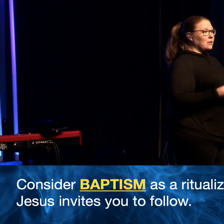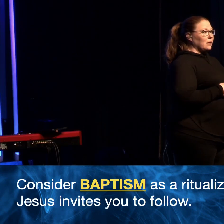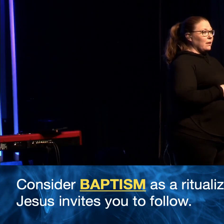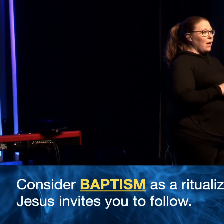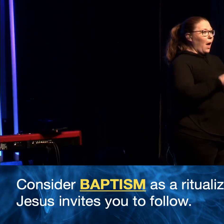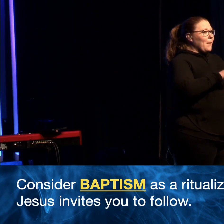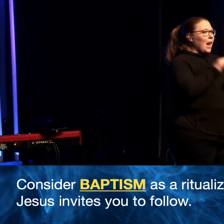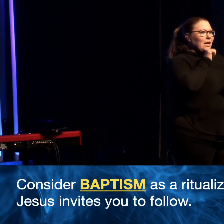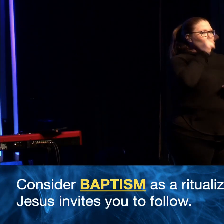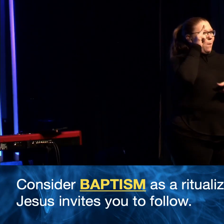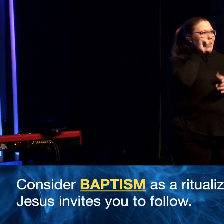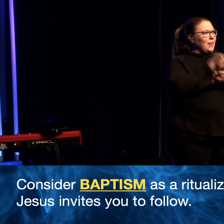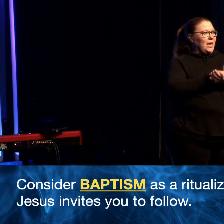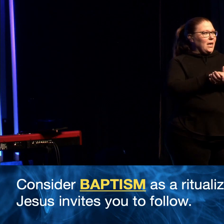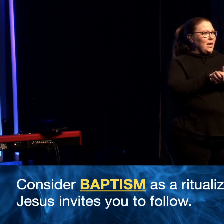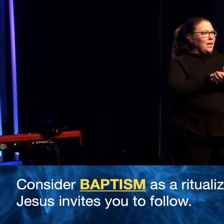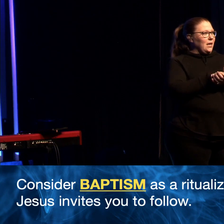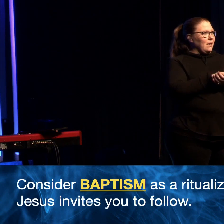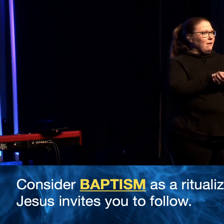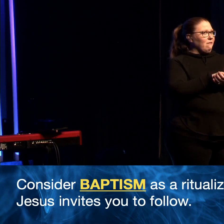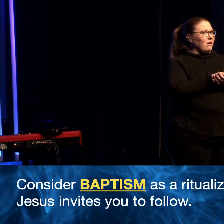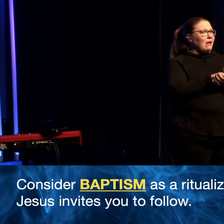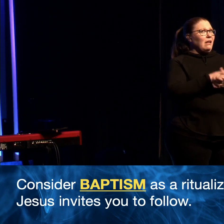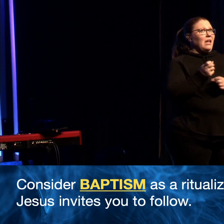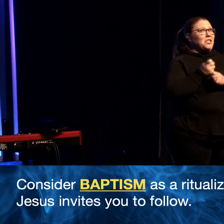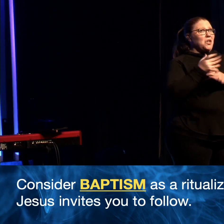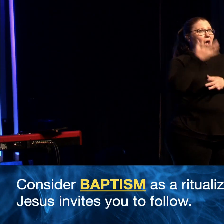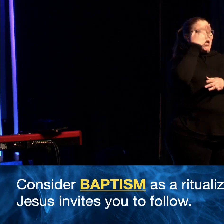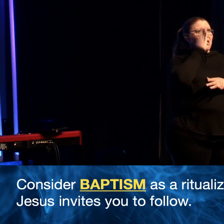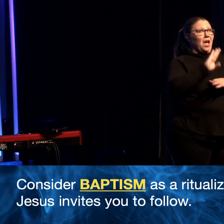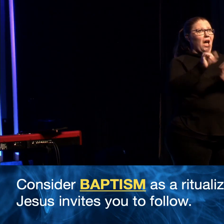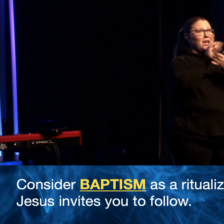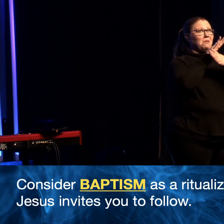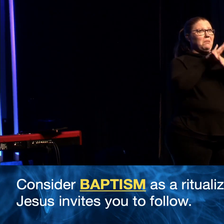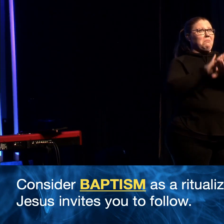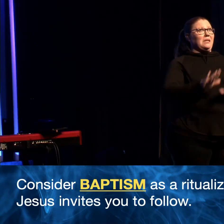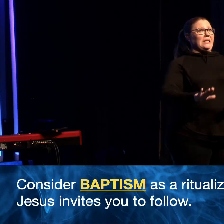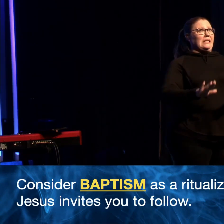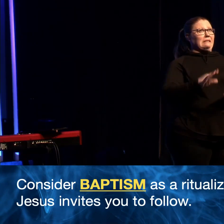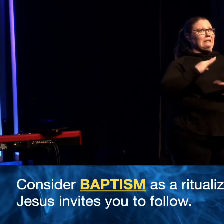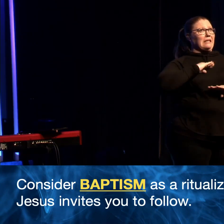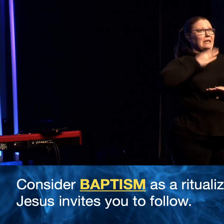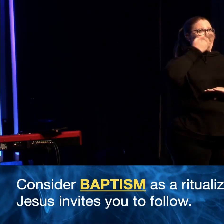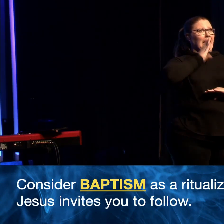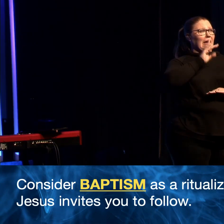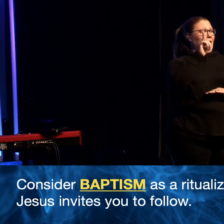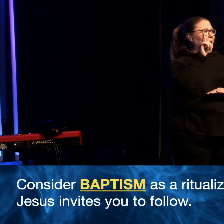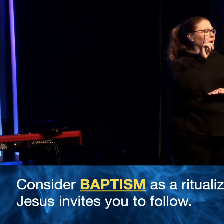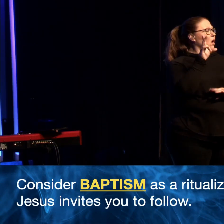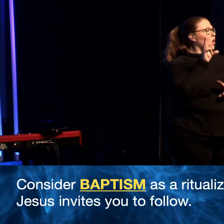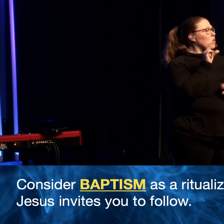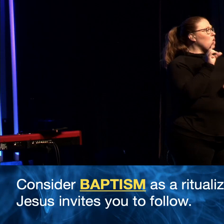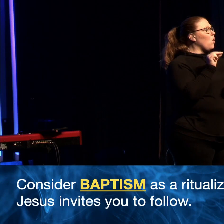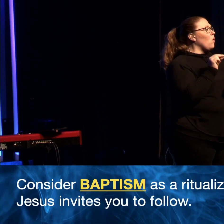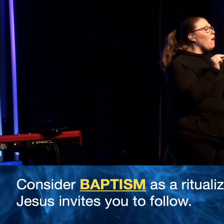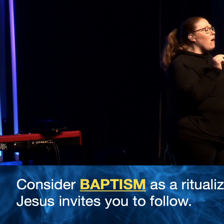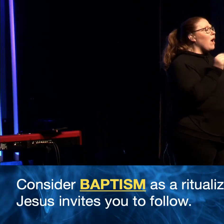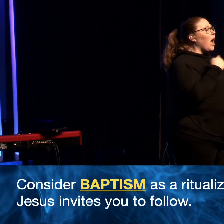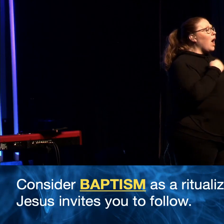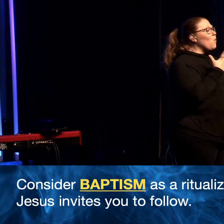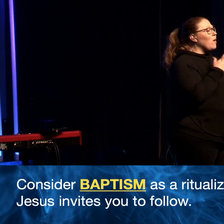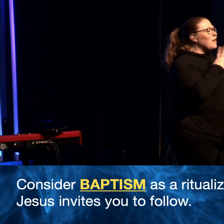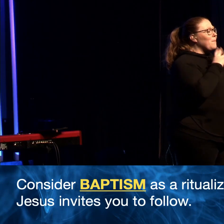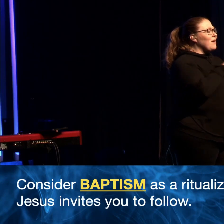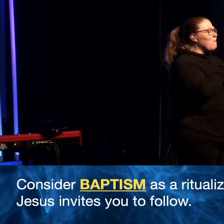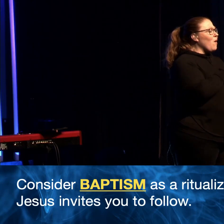But I don't believe it's to appease a God that is mad at us. I believe it's to say, I want to be a part of the kingdom. I